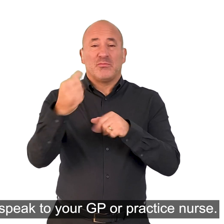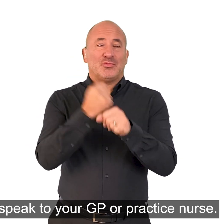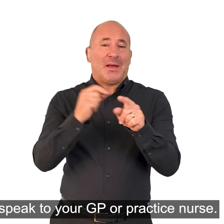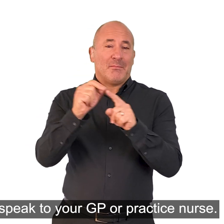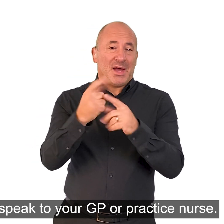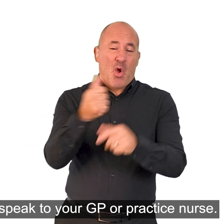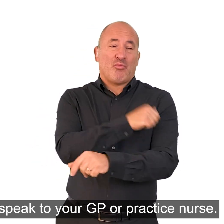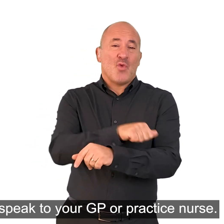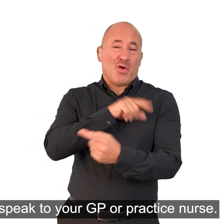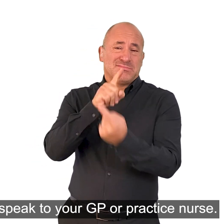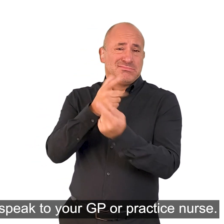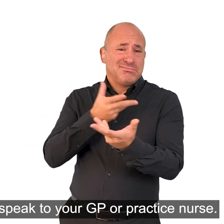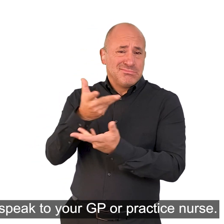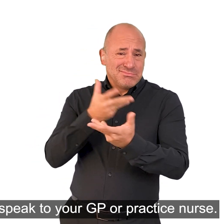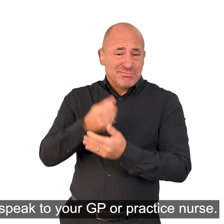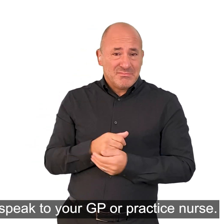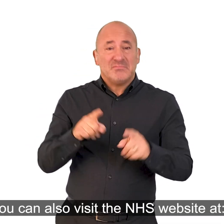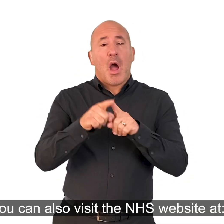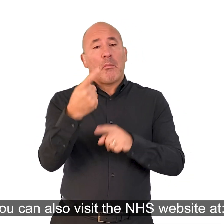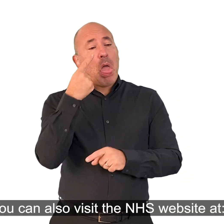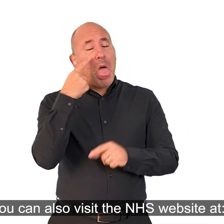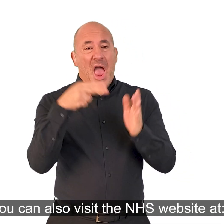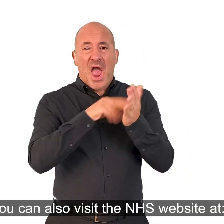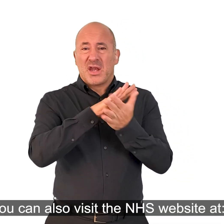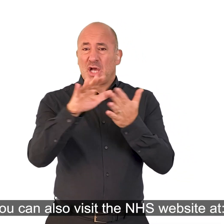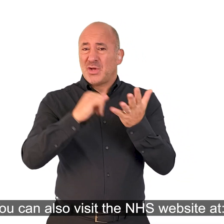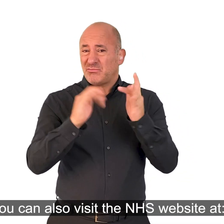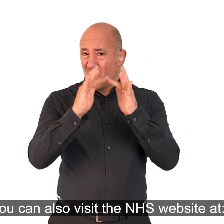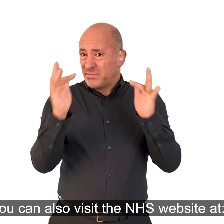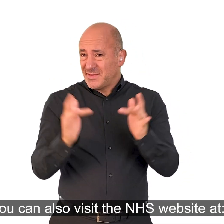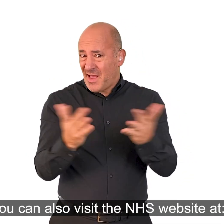or practice nurse. You can also visit the NHS website at